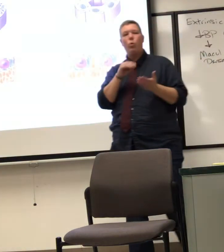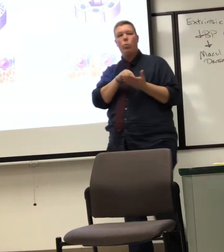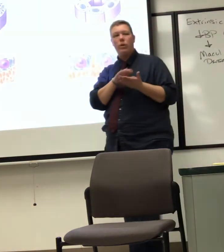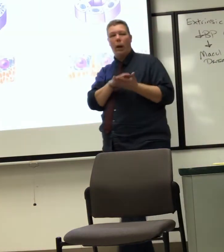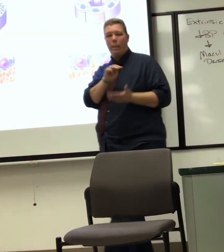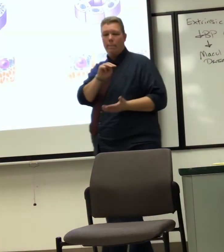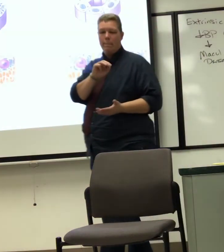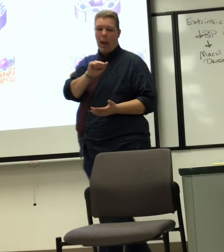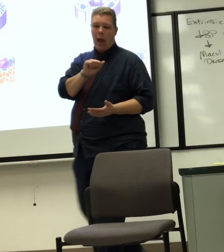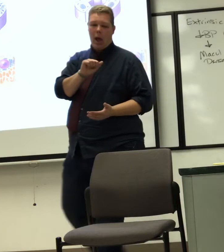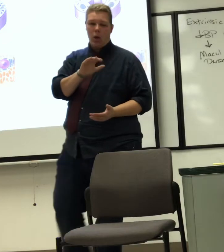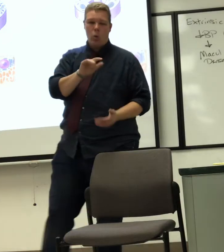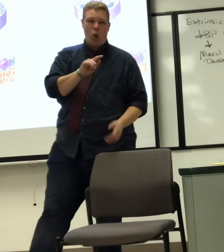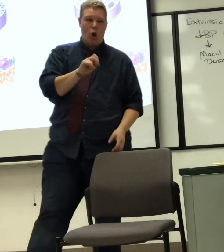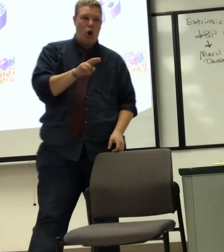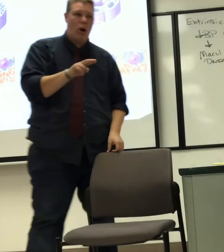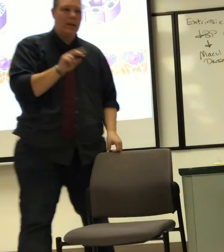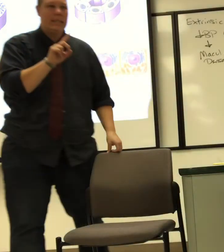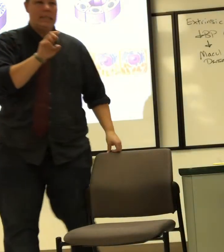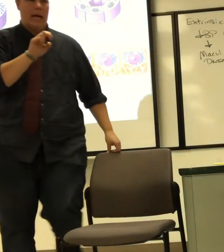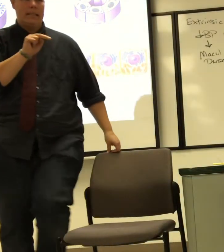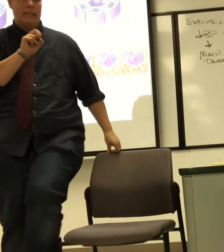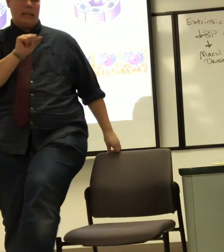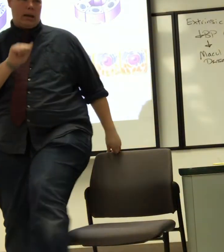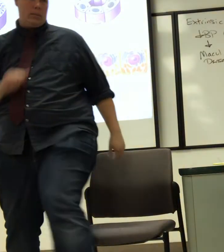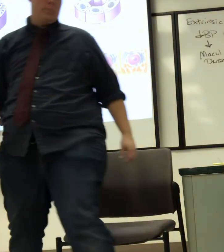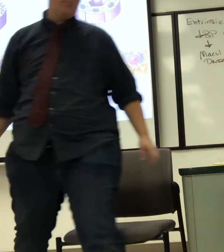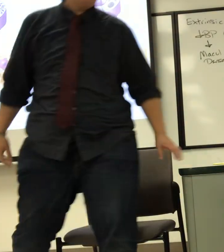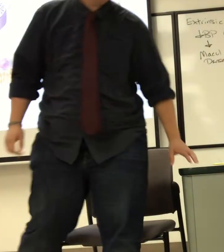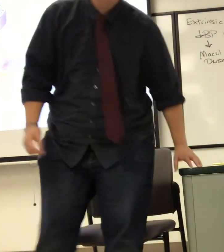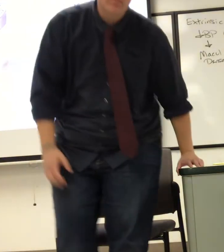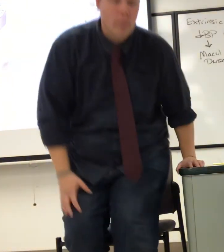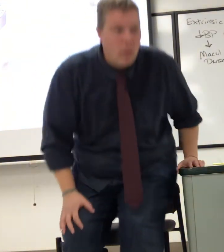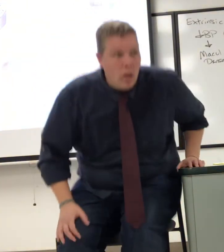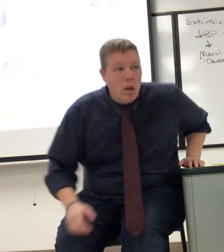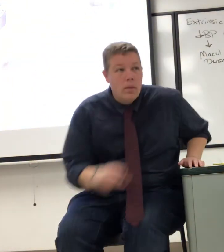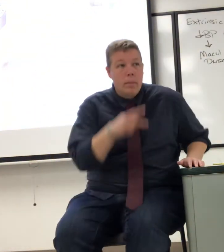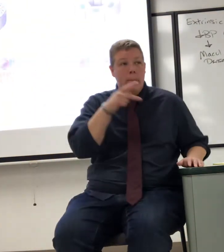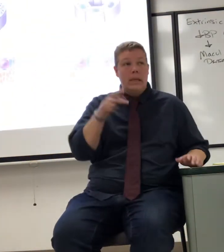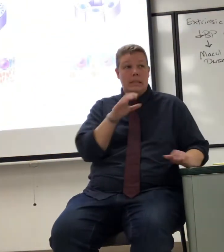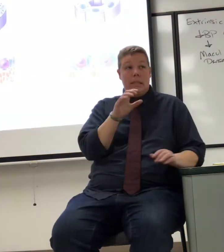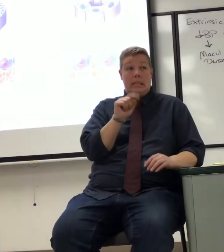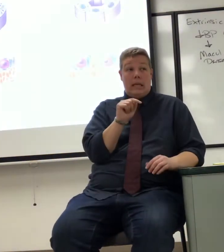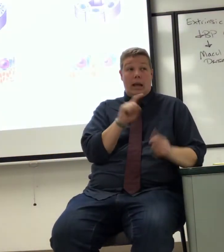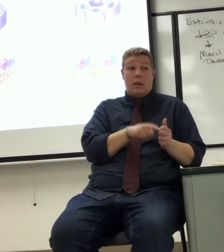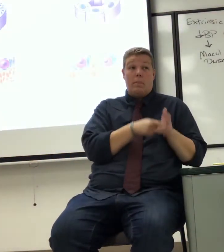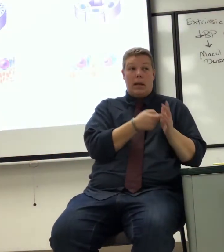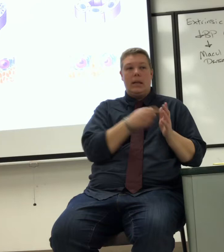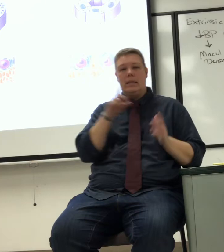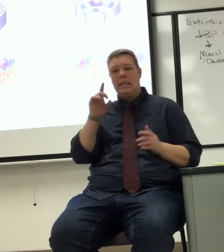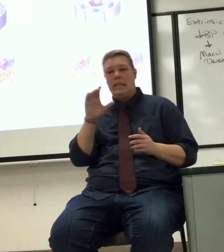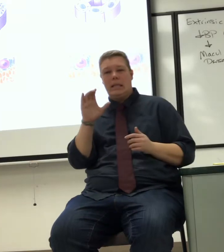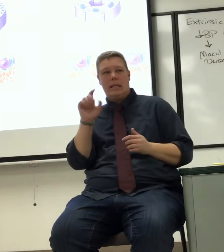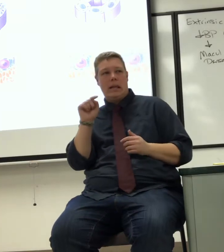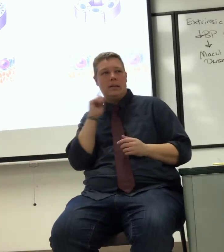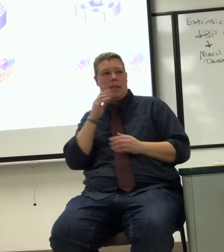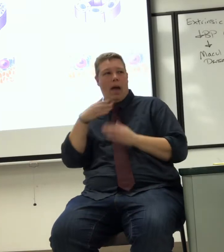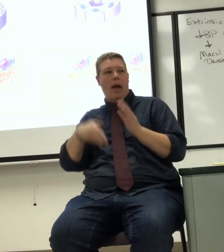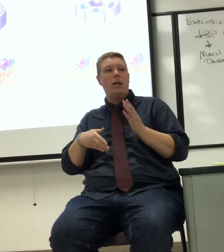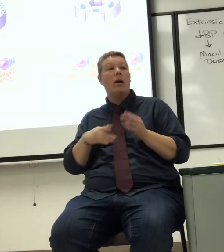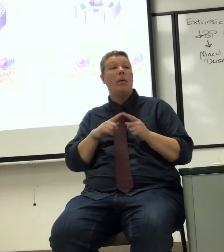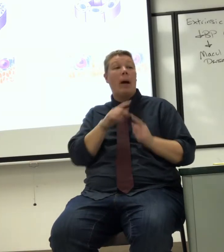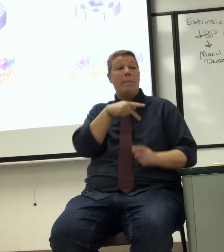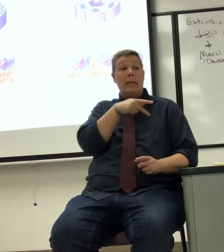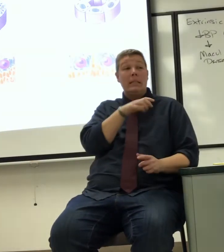all the filtrate. It's the first tube that will get to modify it. The PCT is at the beginning, the DCT is at the end. The PCT are your